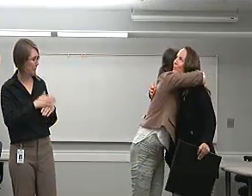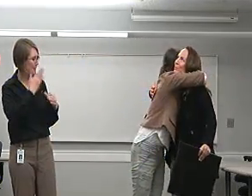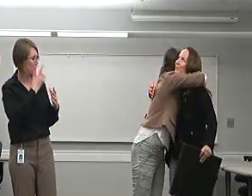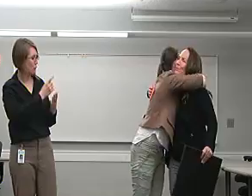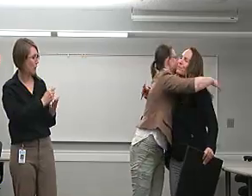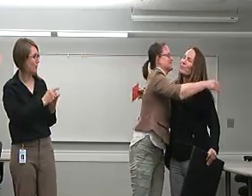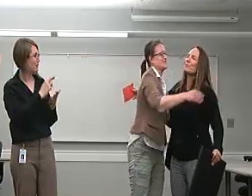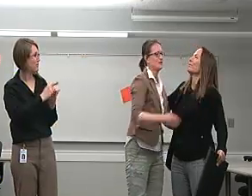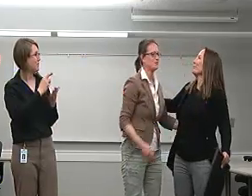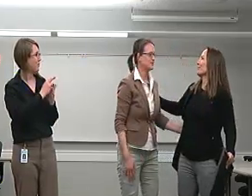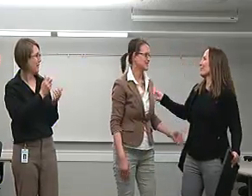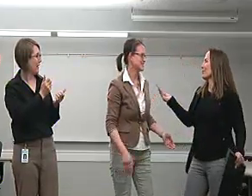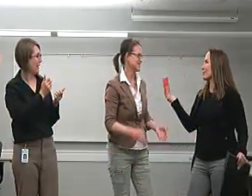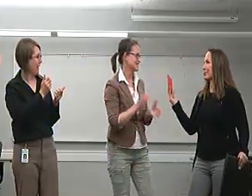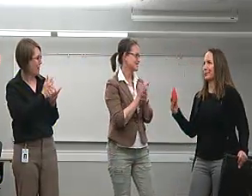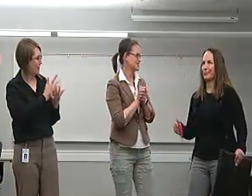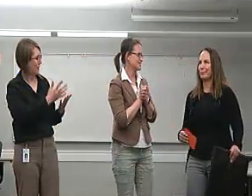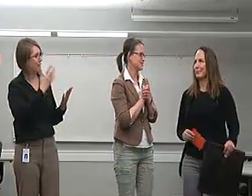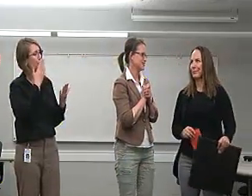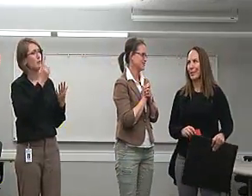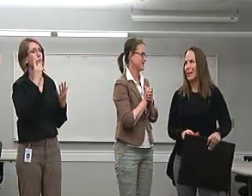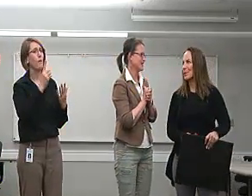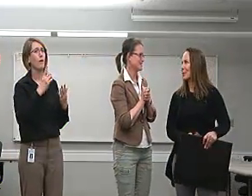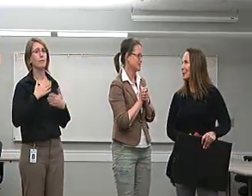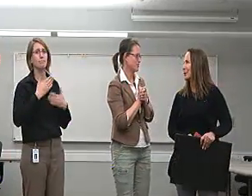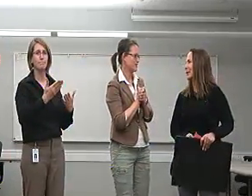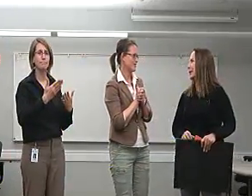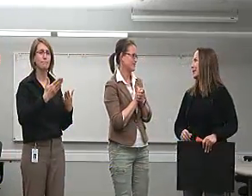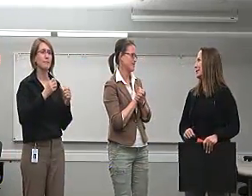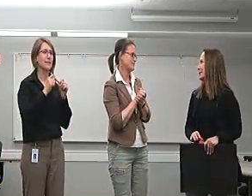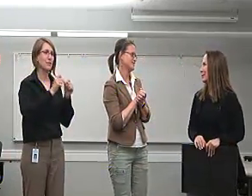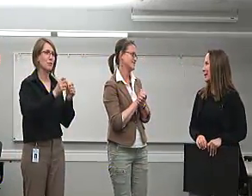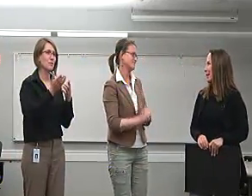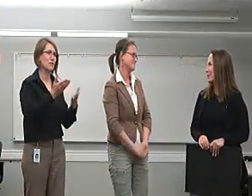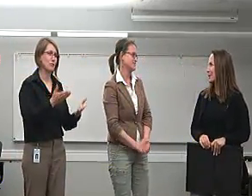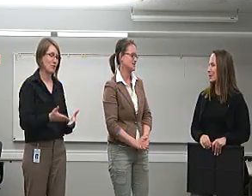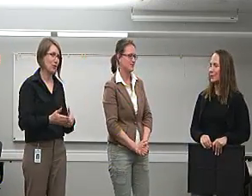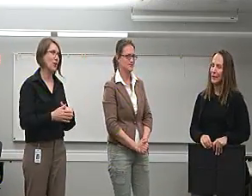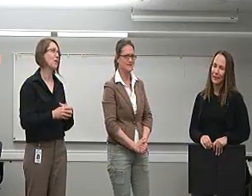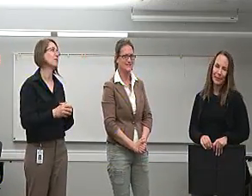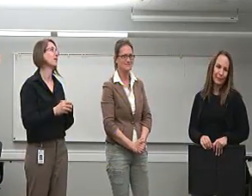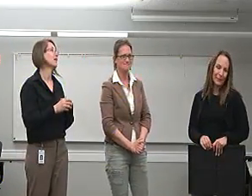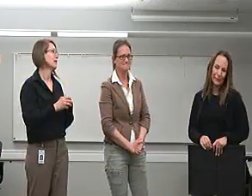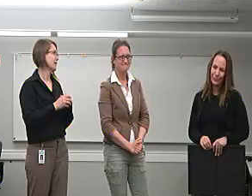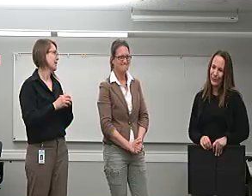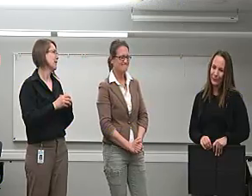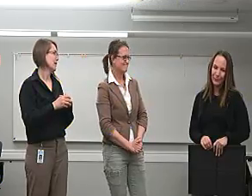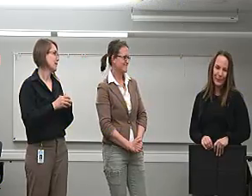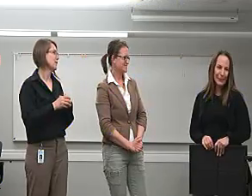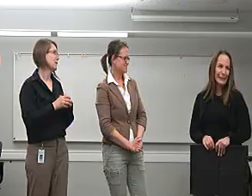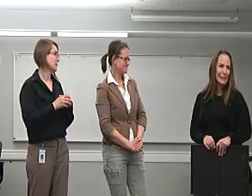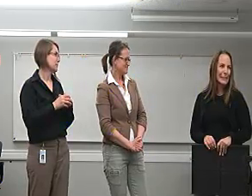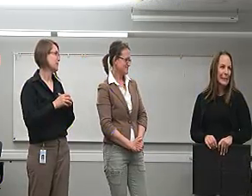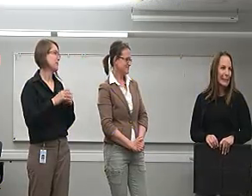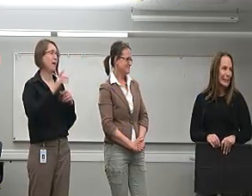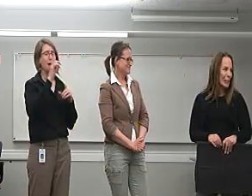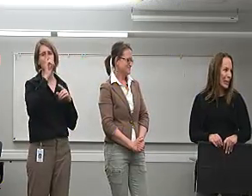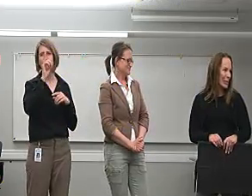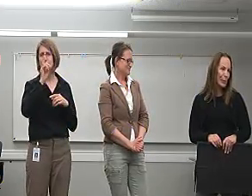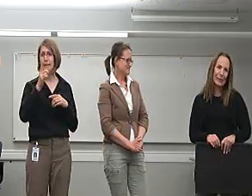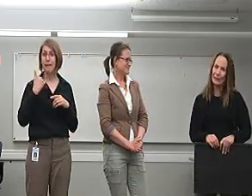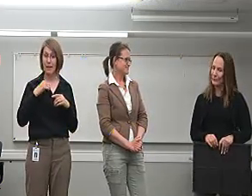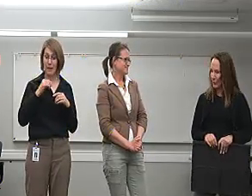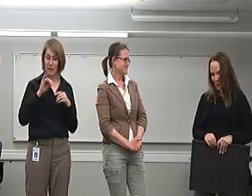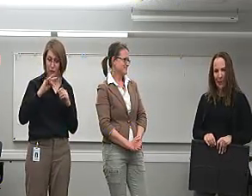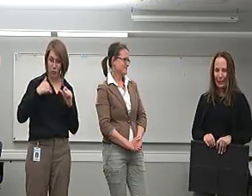your willingness to continue to serve and support our families. Absolutely. If we can see the change, we can create